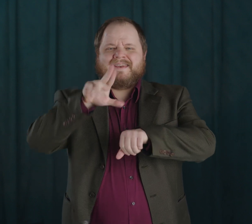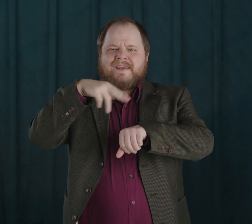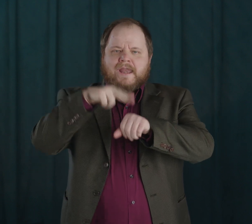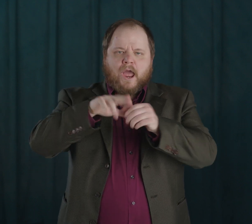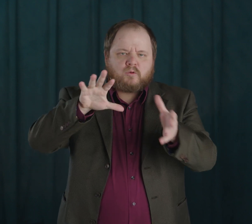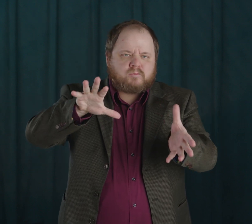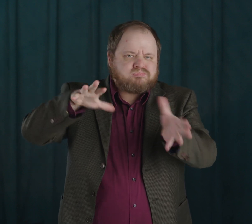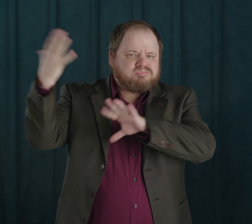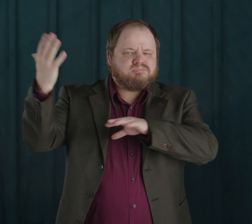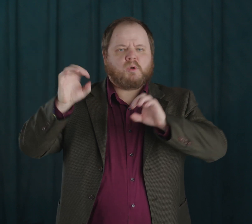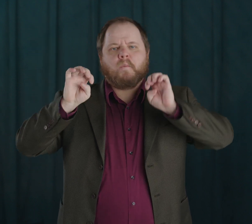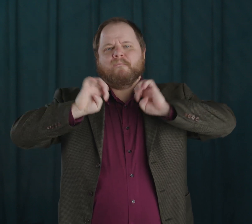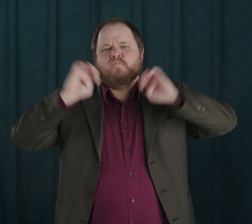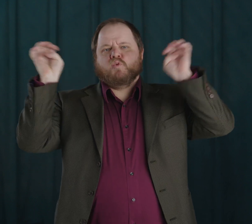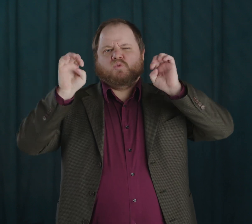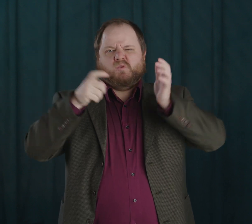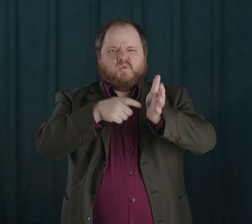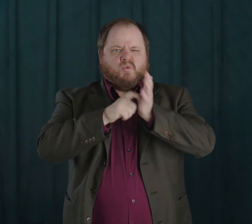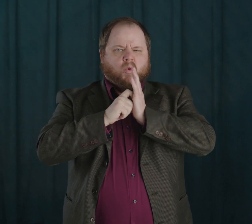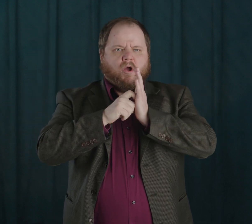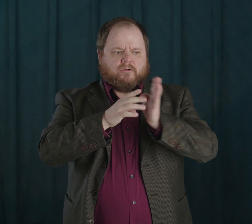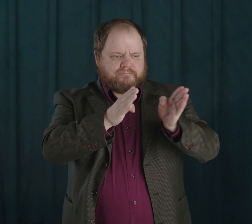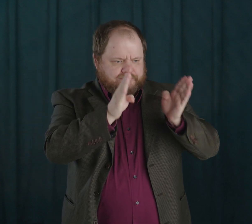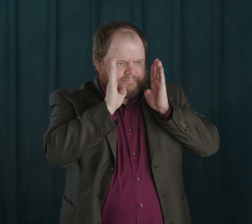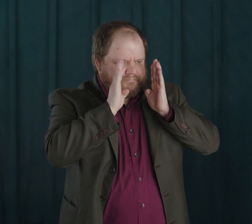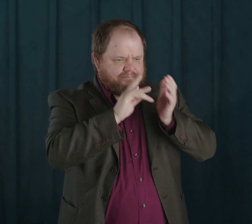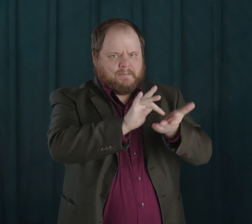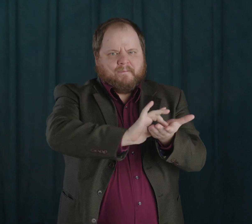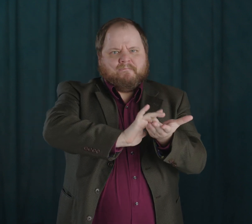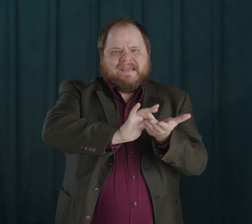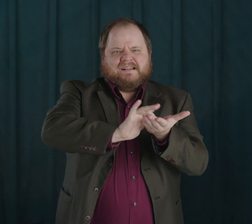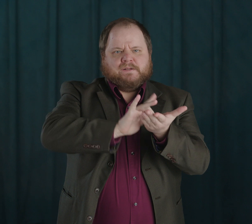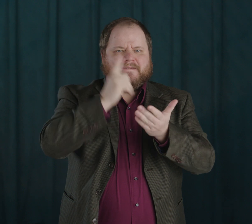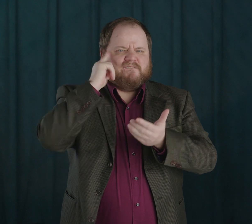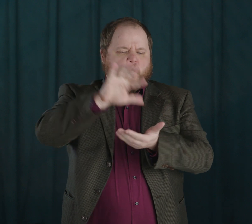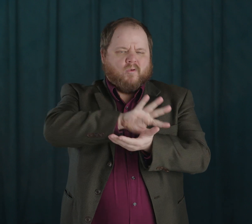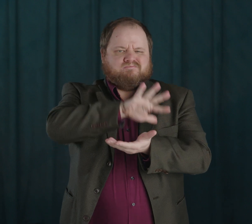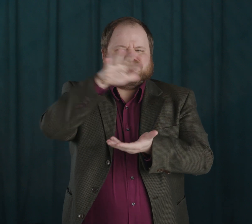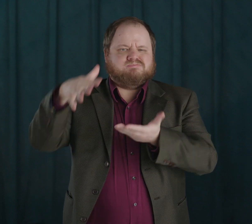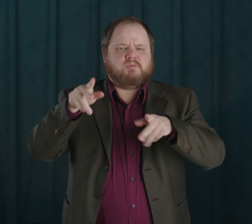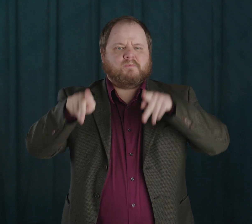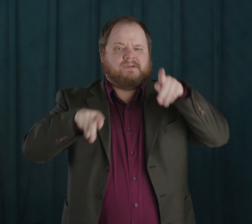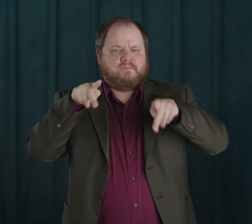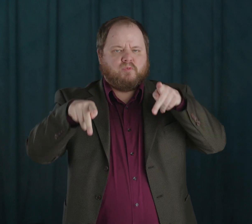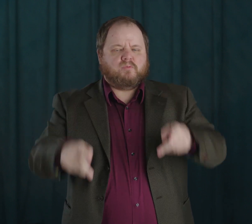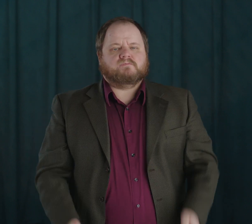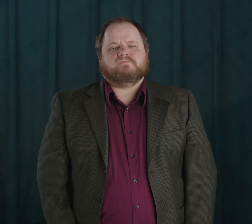natural disaster, and emergencies requiring medicine for a large number of people.